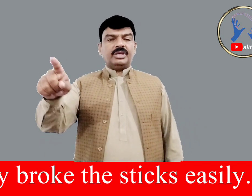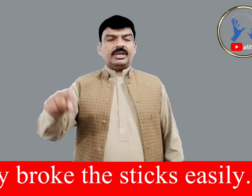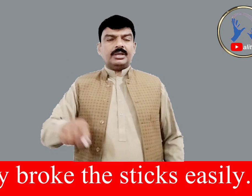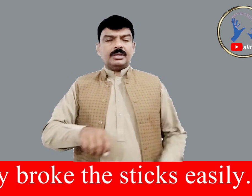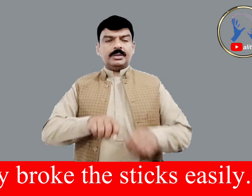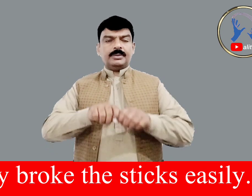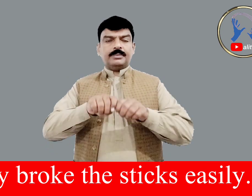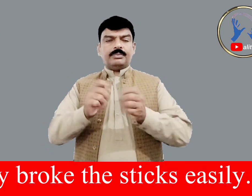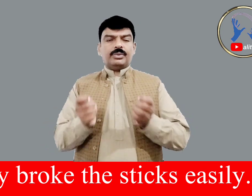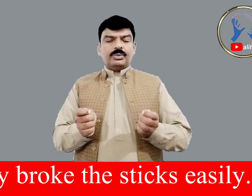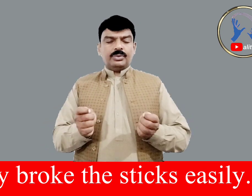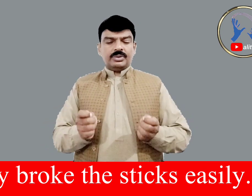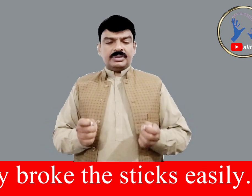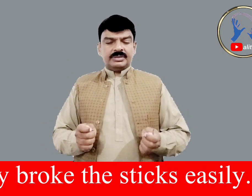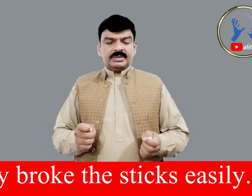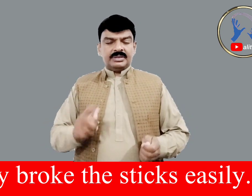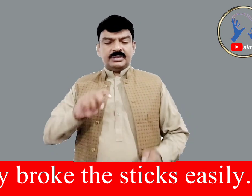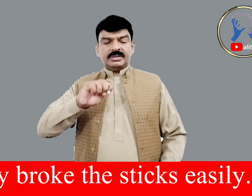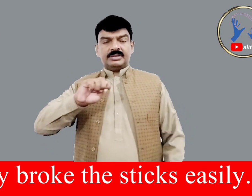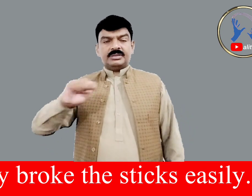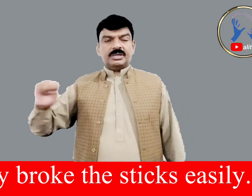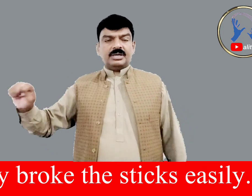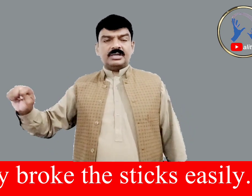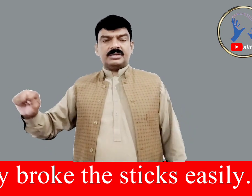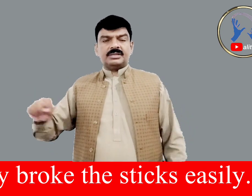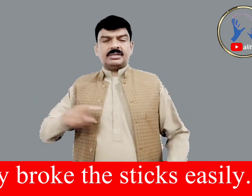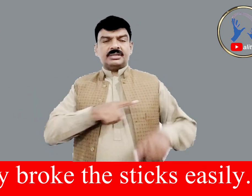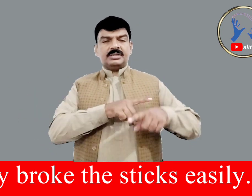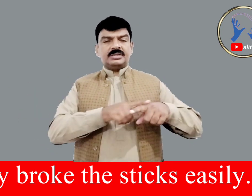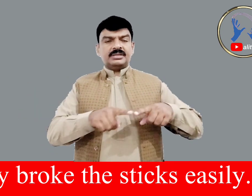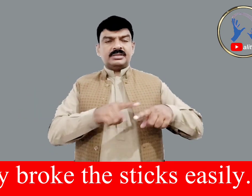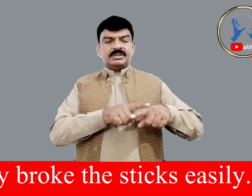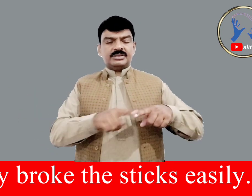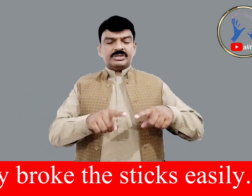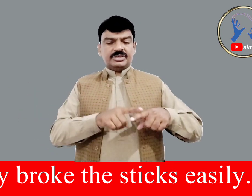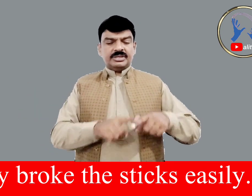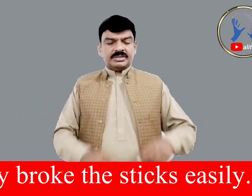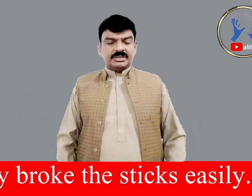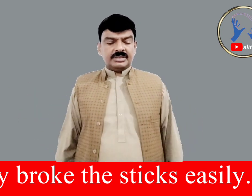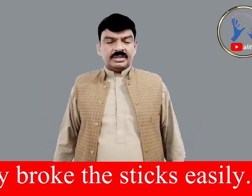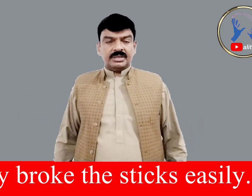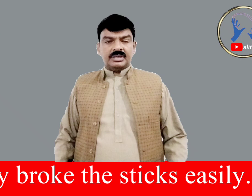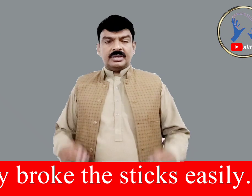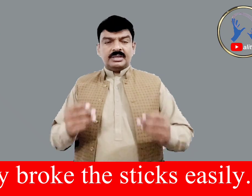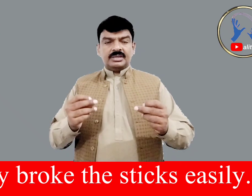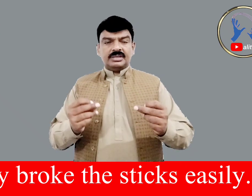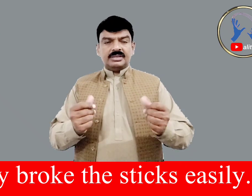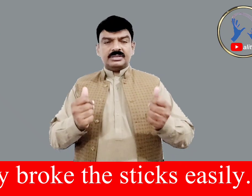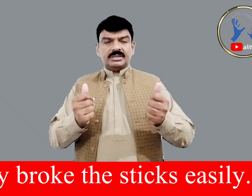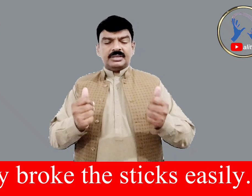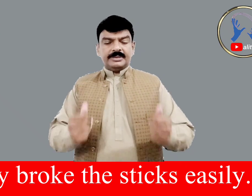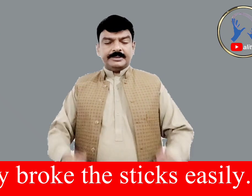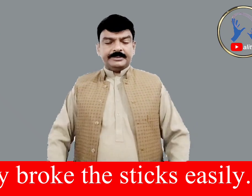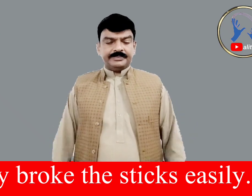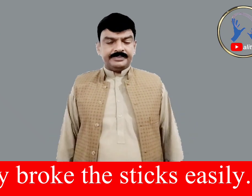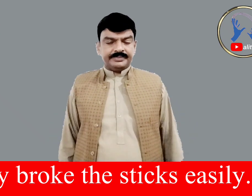They broke the sticks easily.